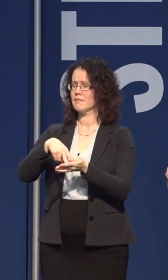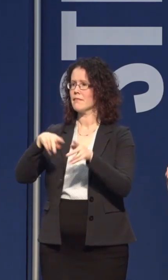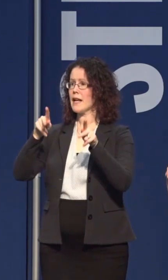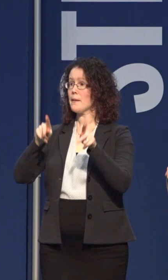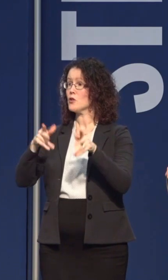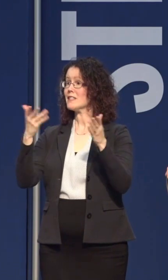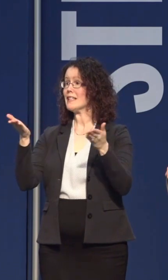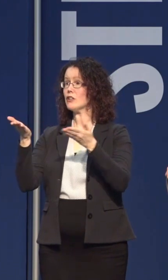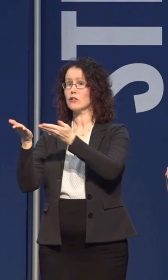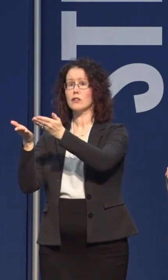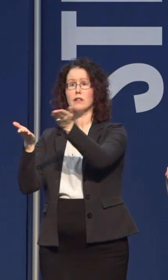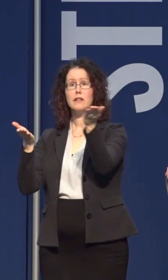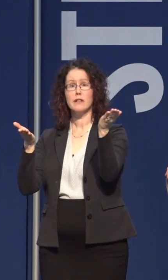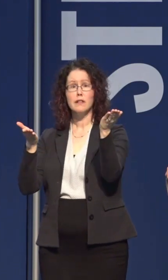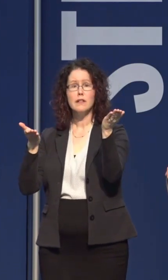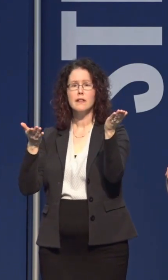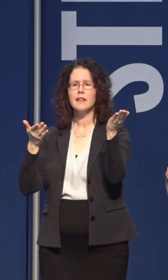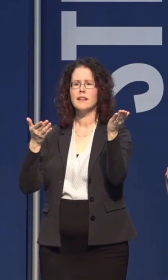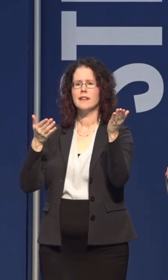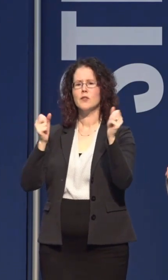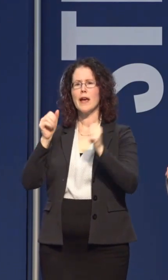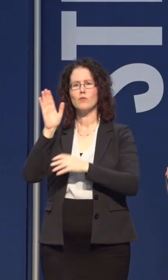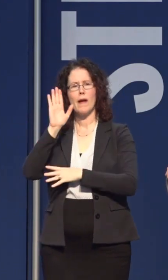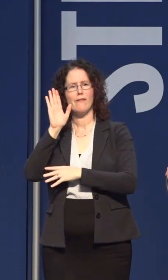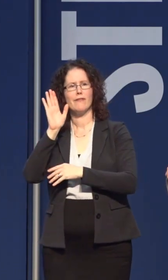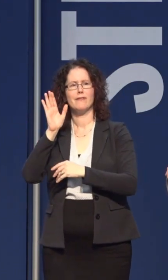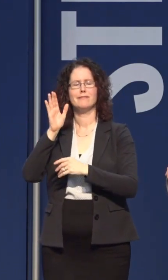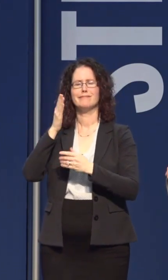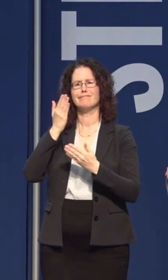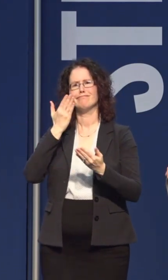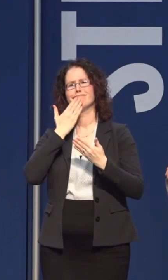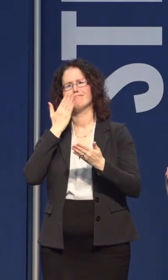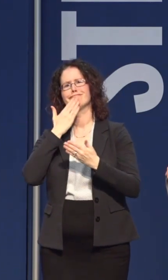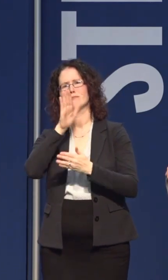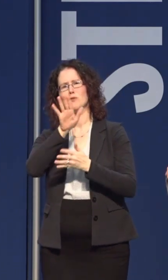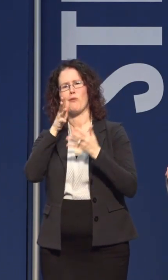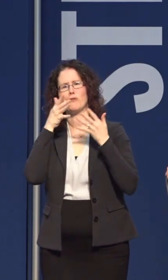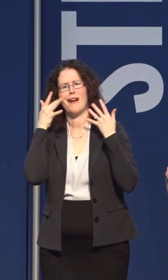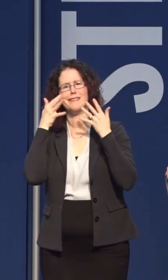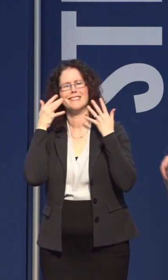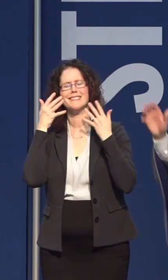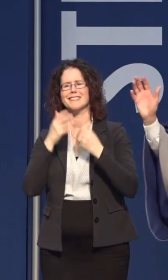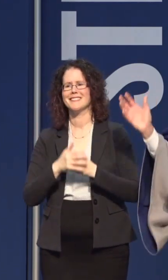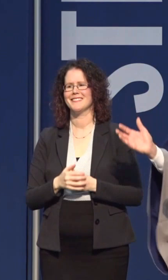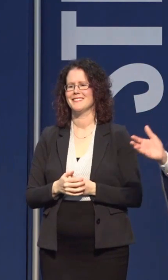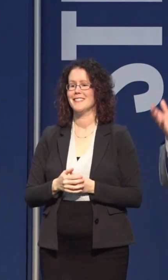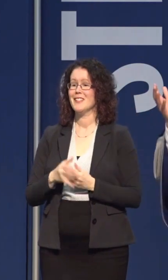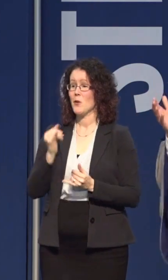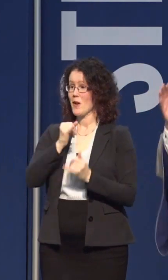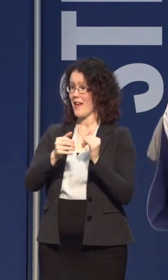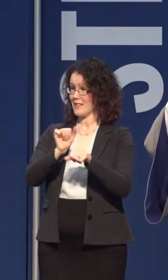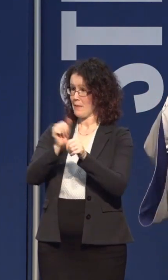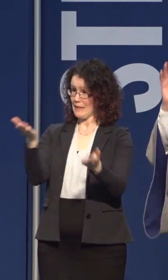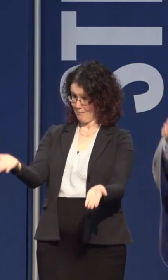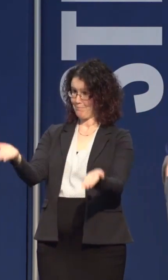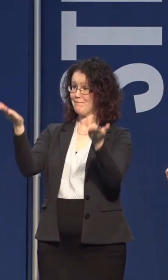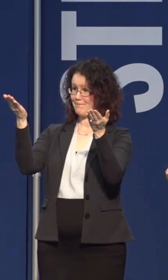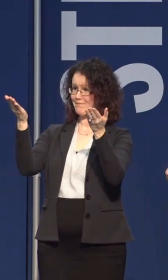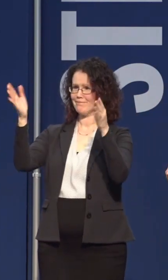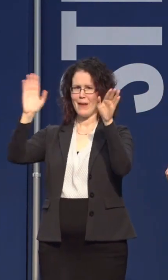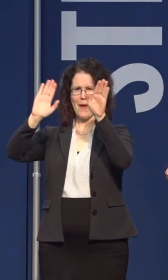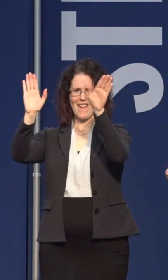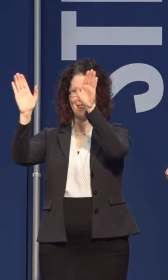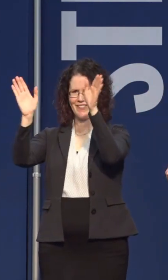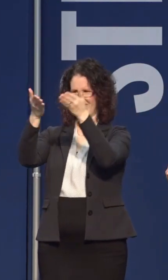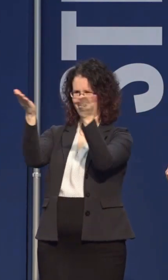us today as a way to say thank you for their kindness. So your last assignment, please stand up and give somebody